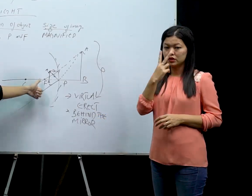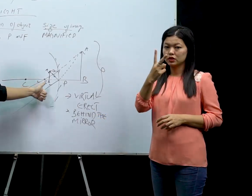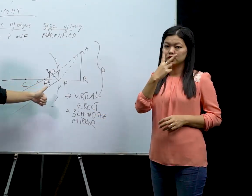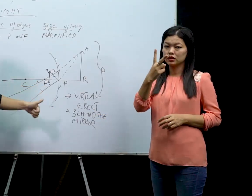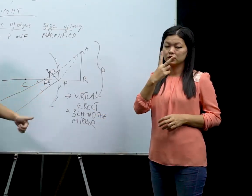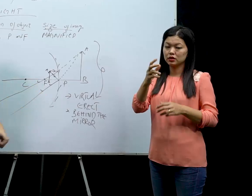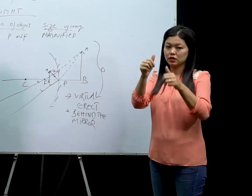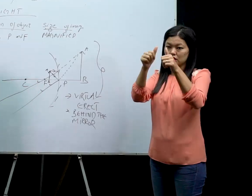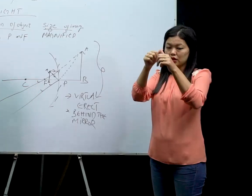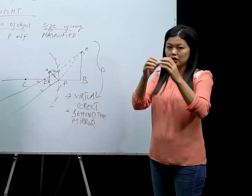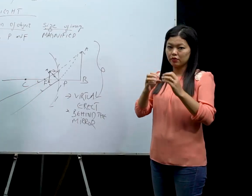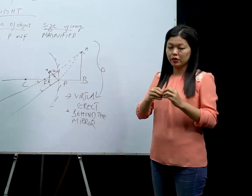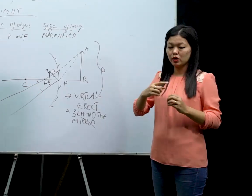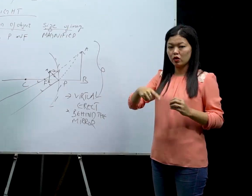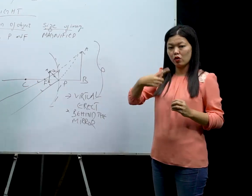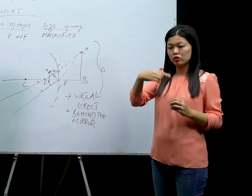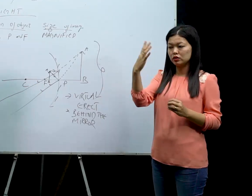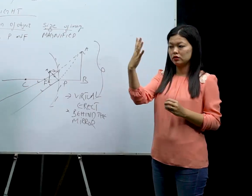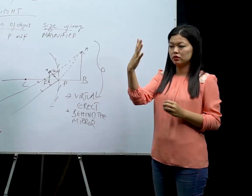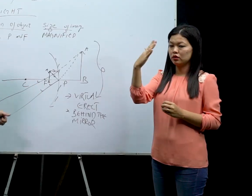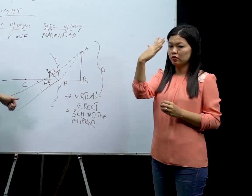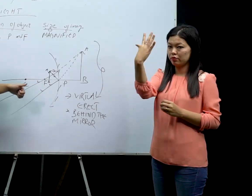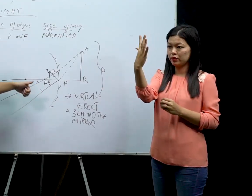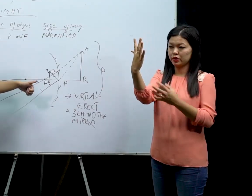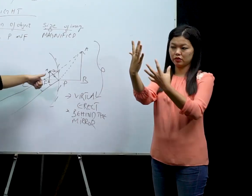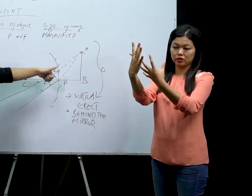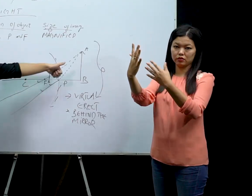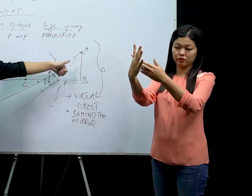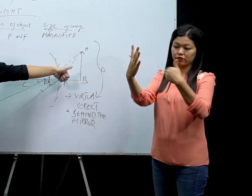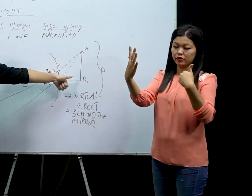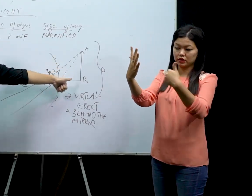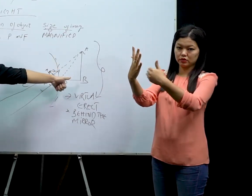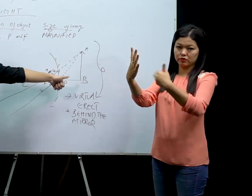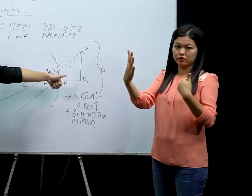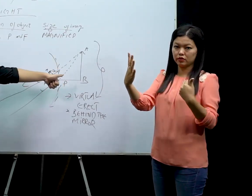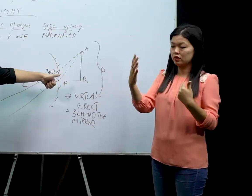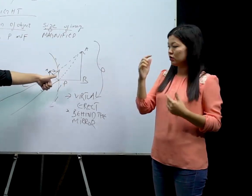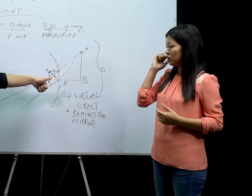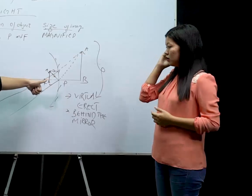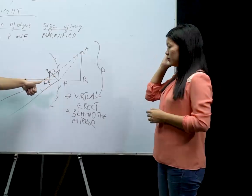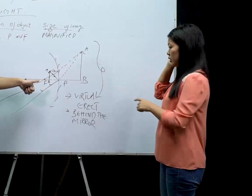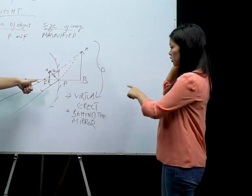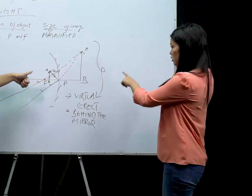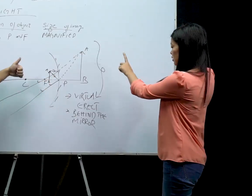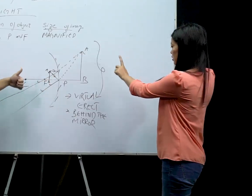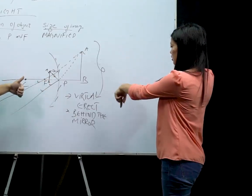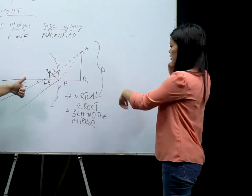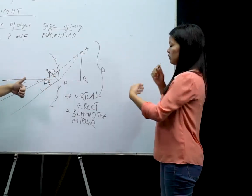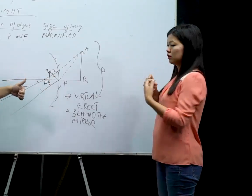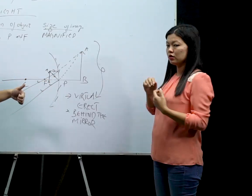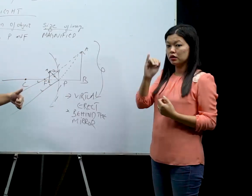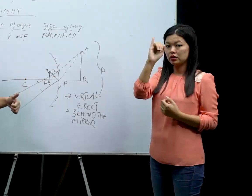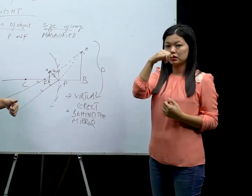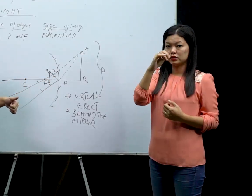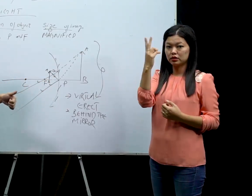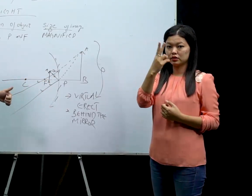is between the P and F, is the only condition where we get a virtual erect image. Okay, so please keep that